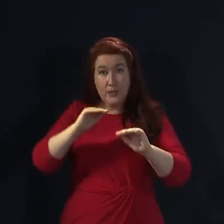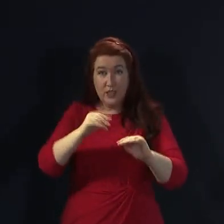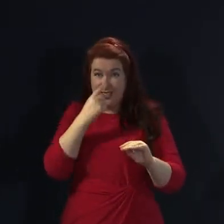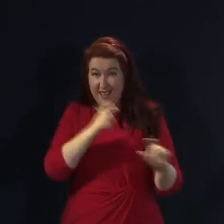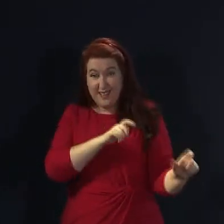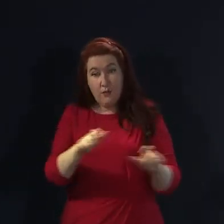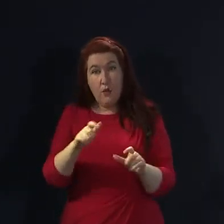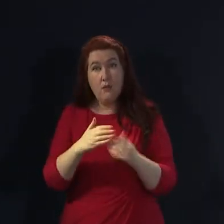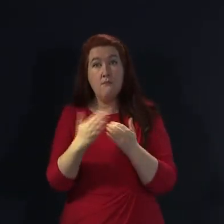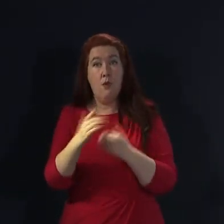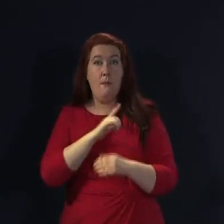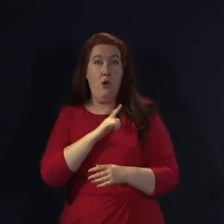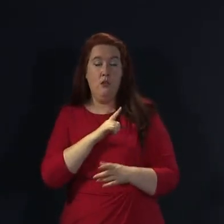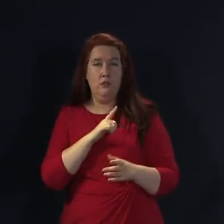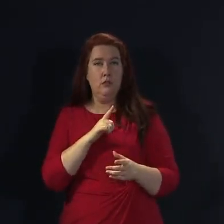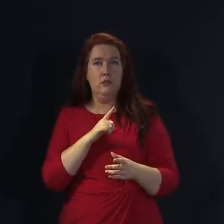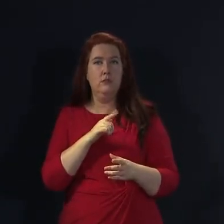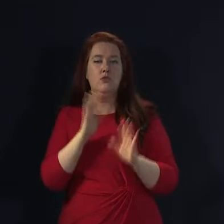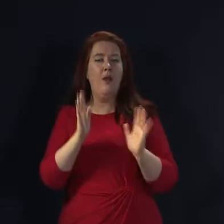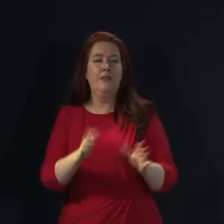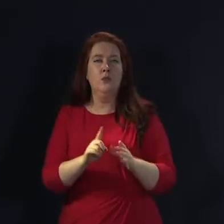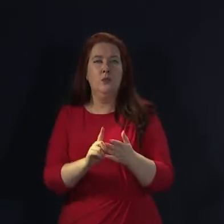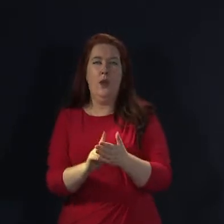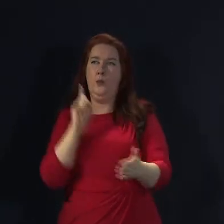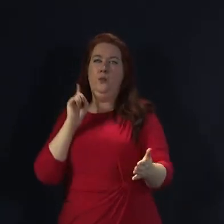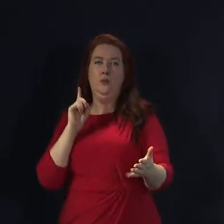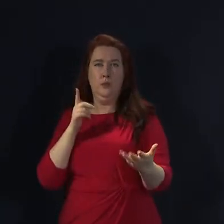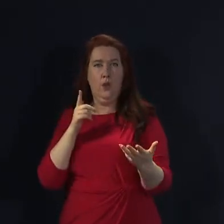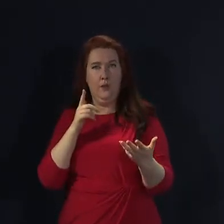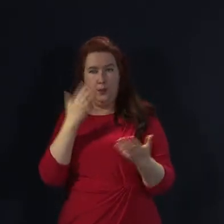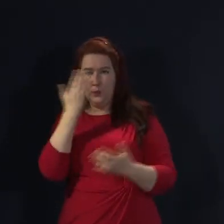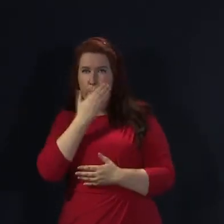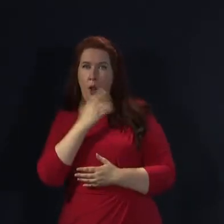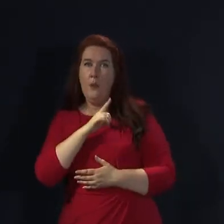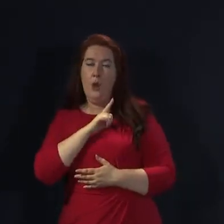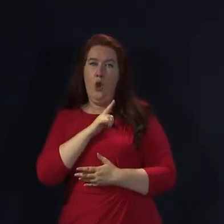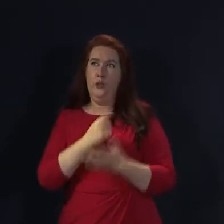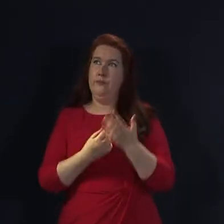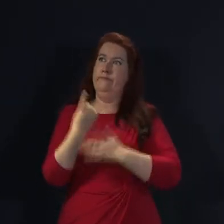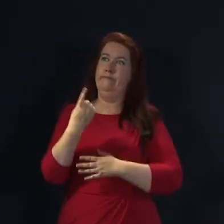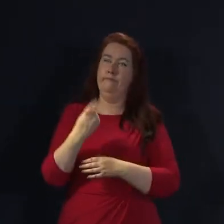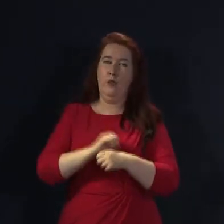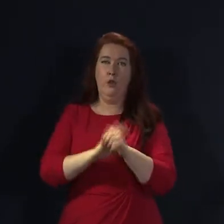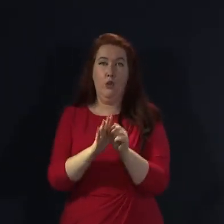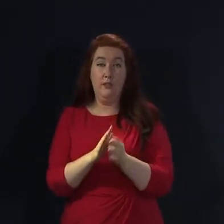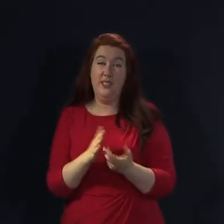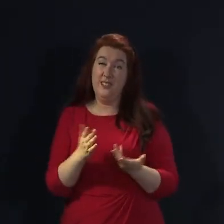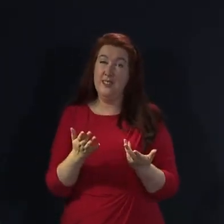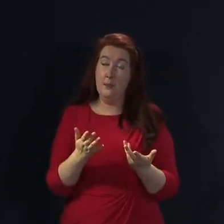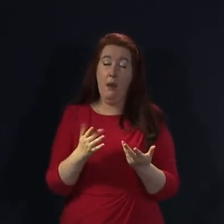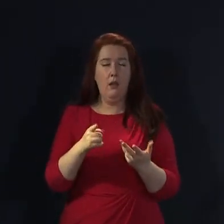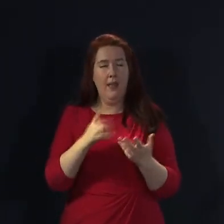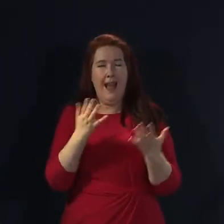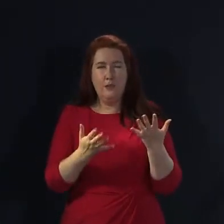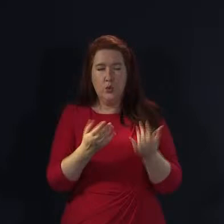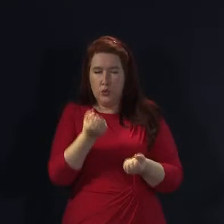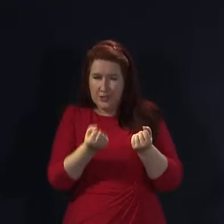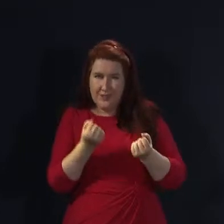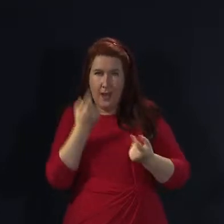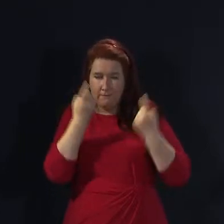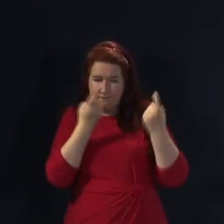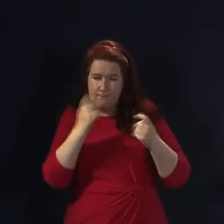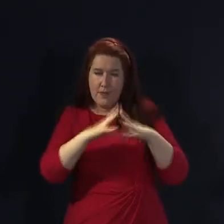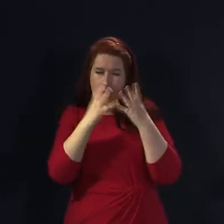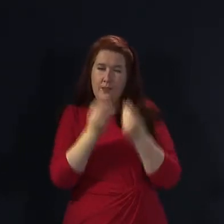for much longer, compared to any possible downsides of the vaccination programme as well. As I say, all that's being considered, and I